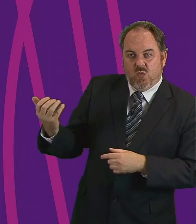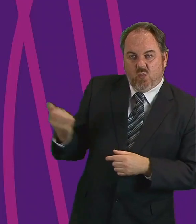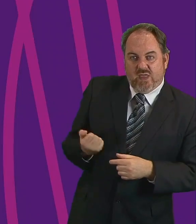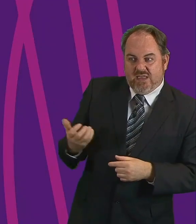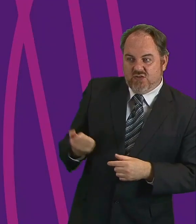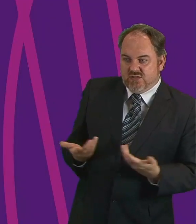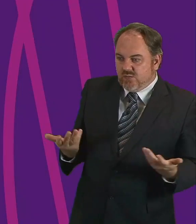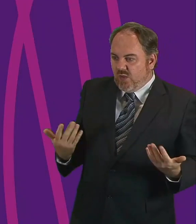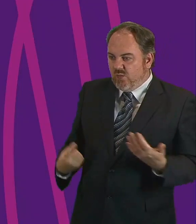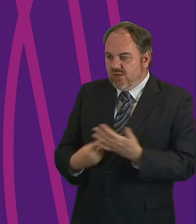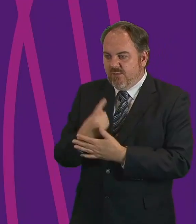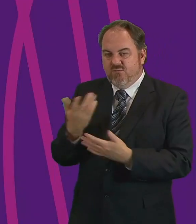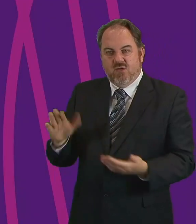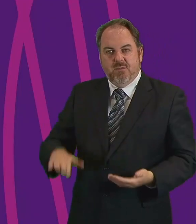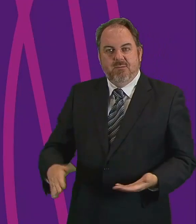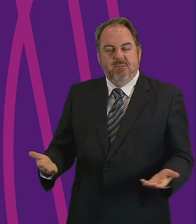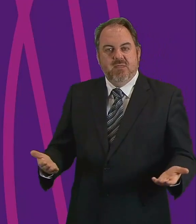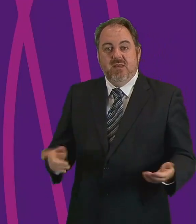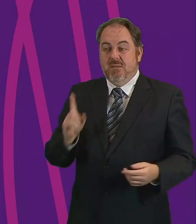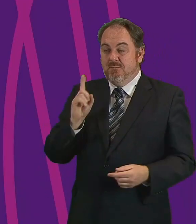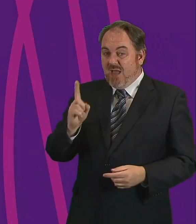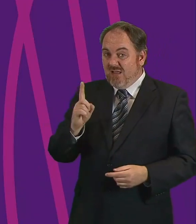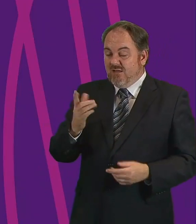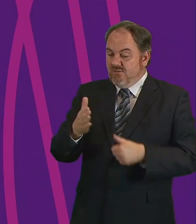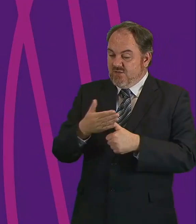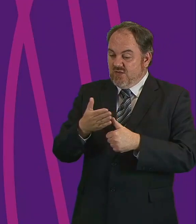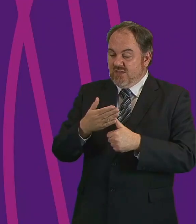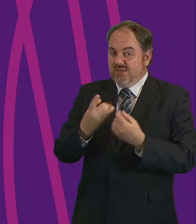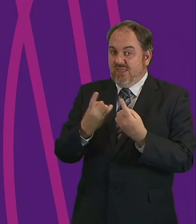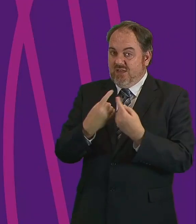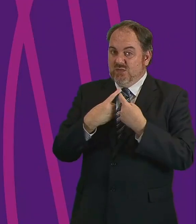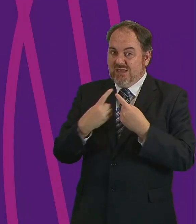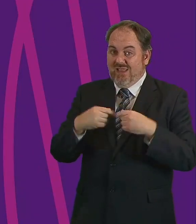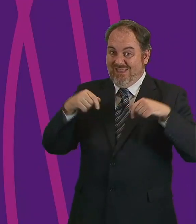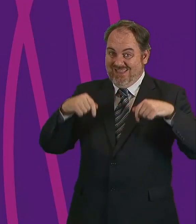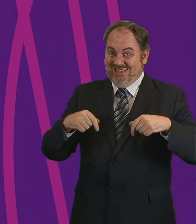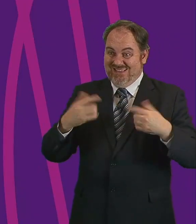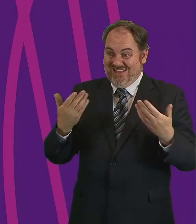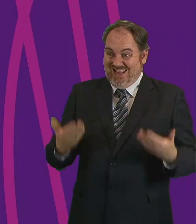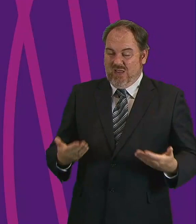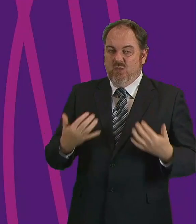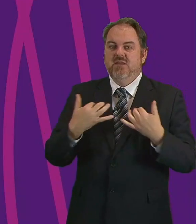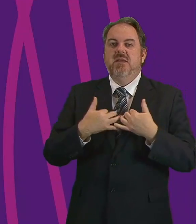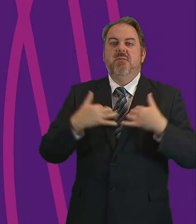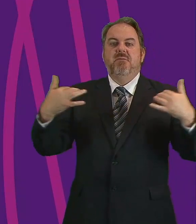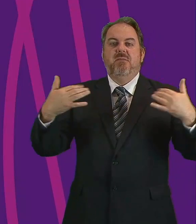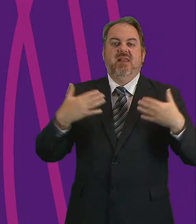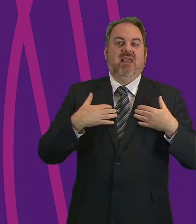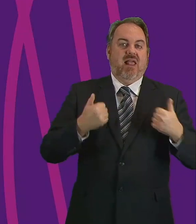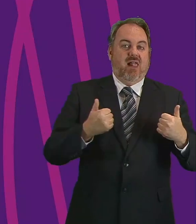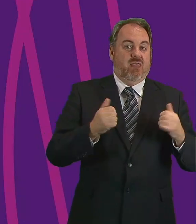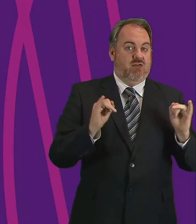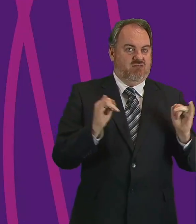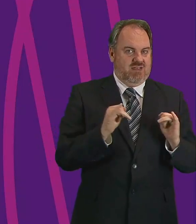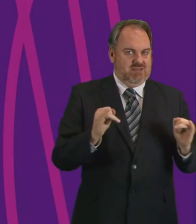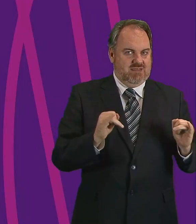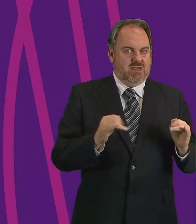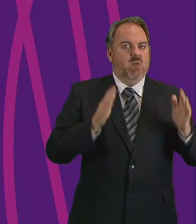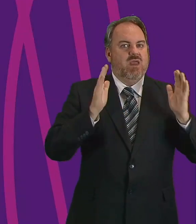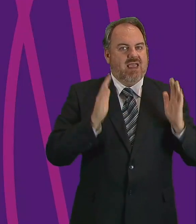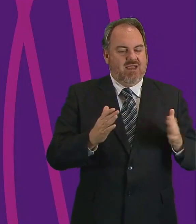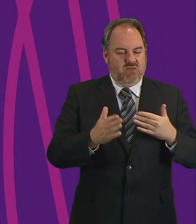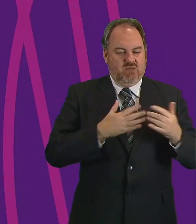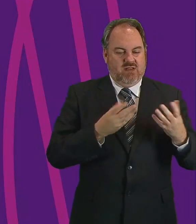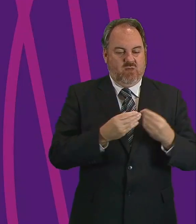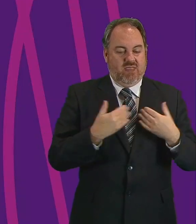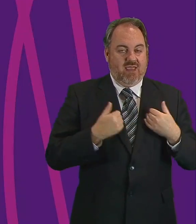foremost is this is a public health crisis. There cannot be any economic recovery without a health